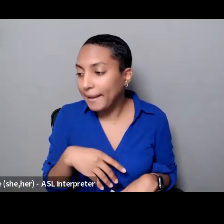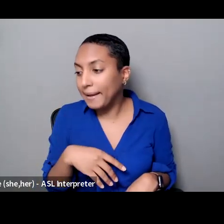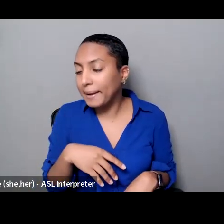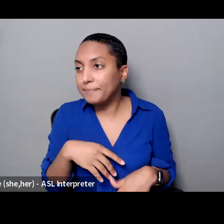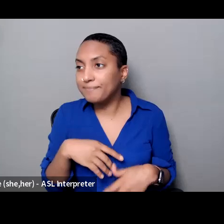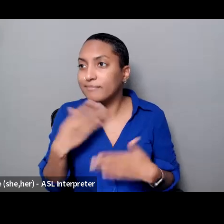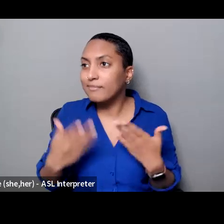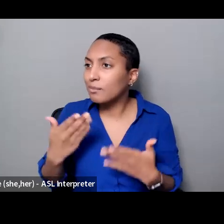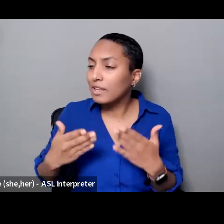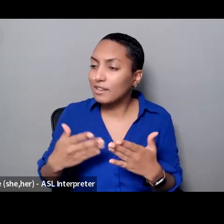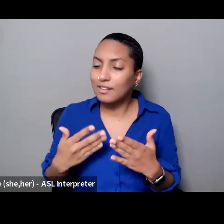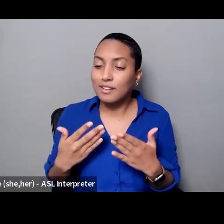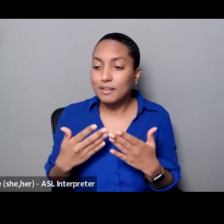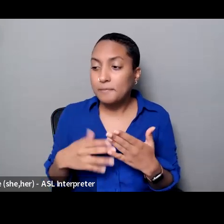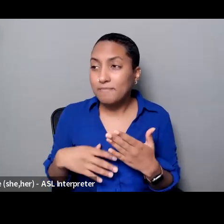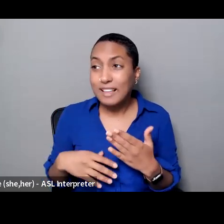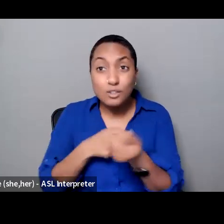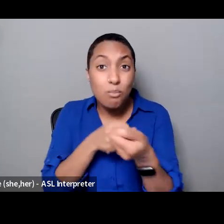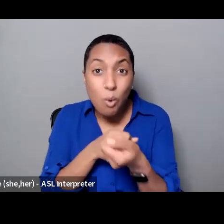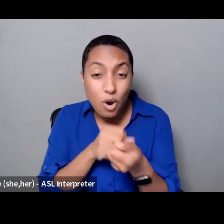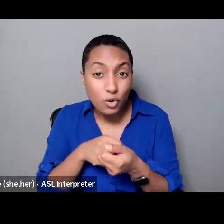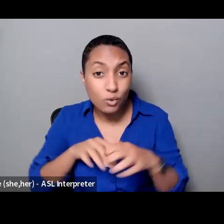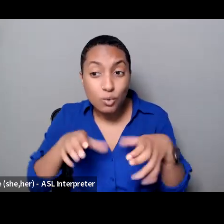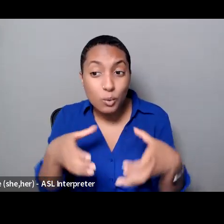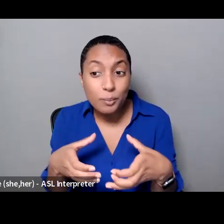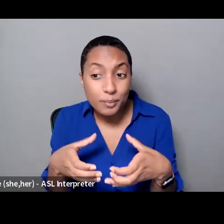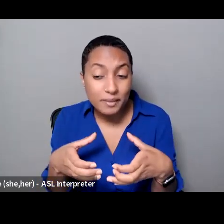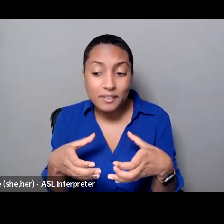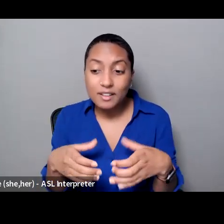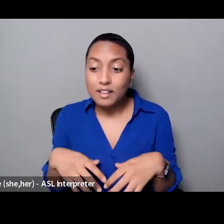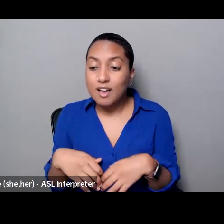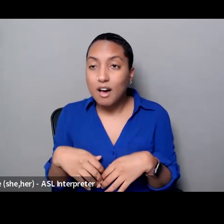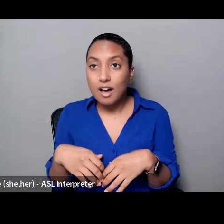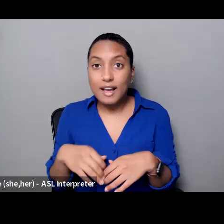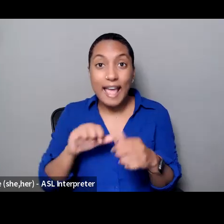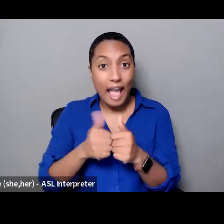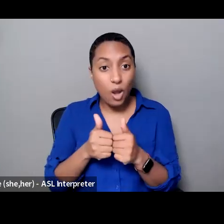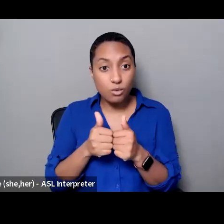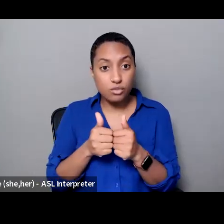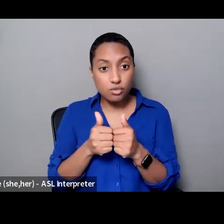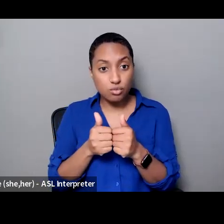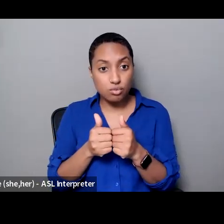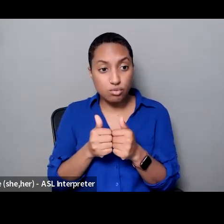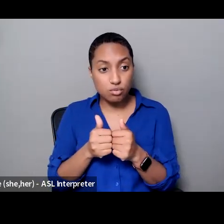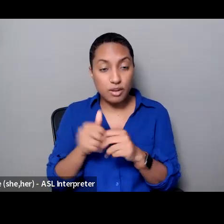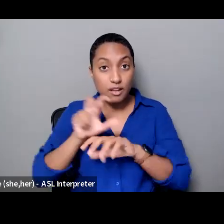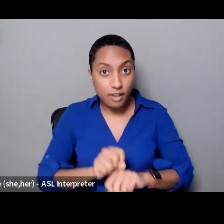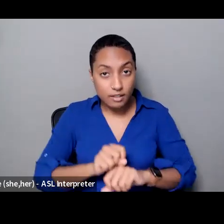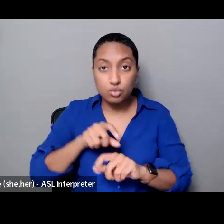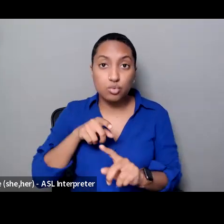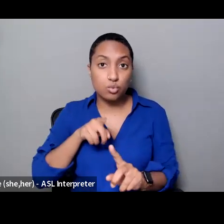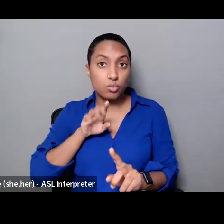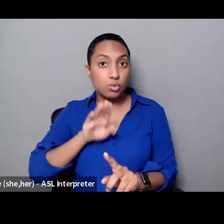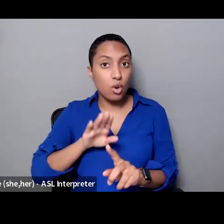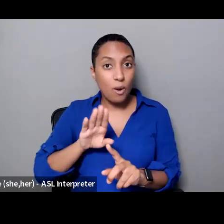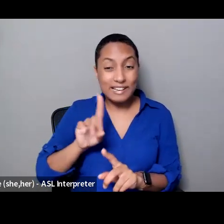maybe support groups on dealing with an acquired disability might help. That puts you in touch with